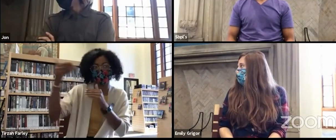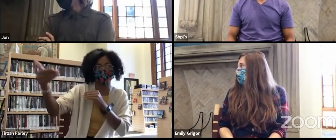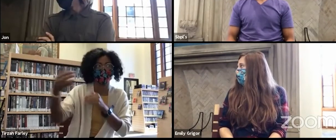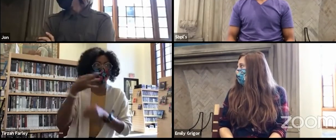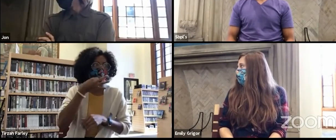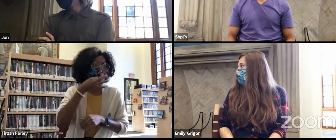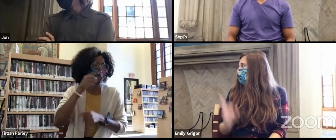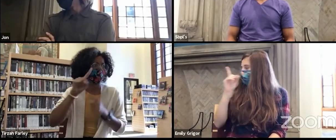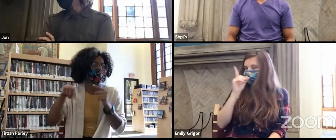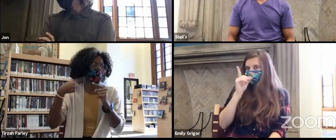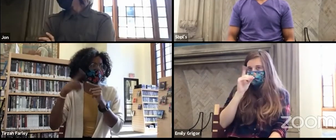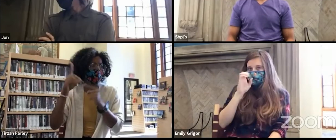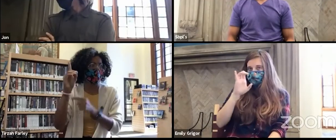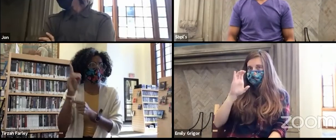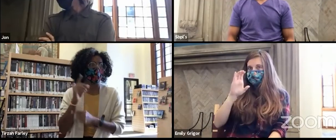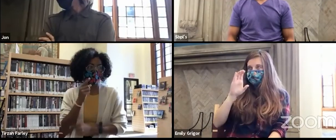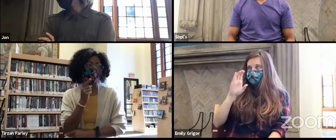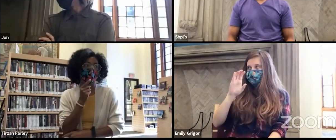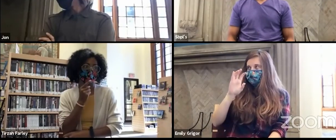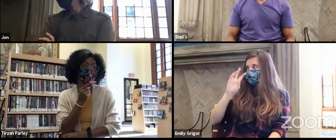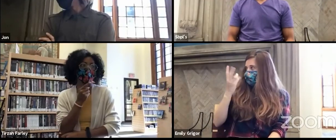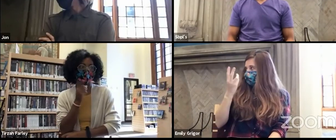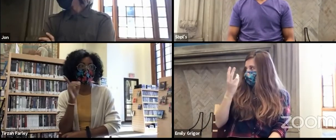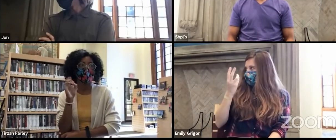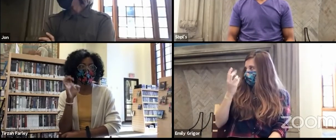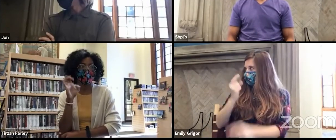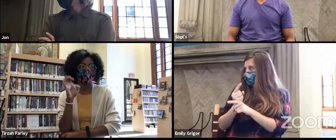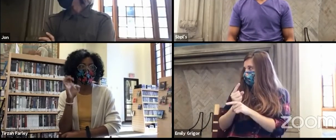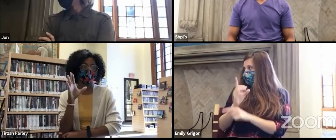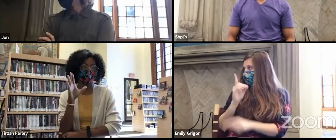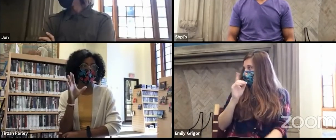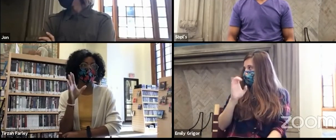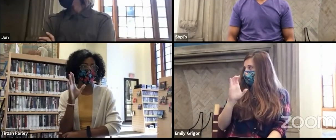Soon, it's going to be released December 16th.